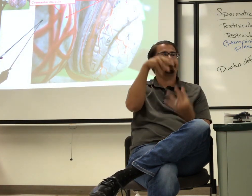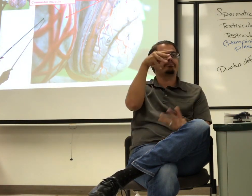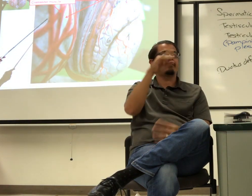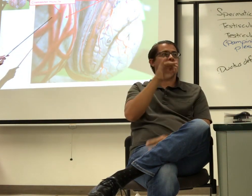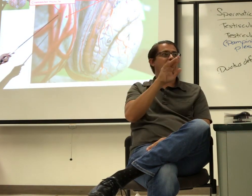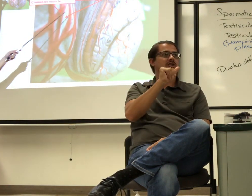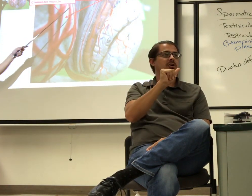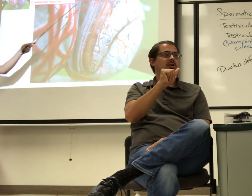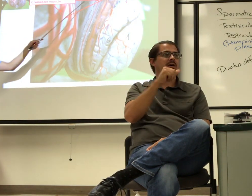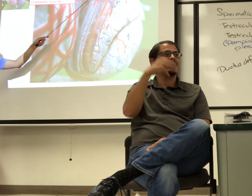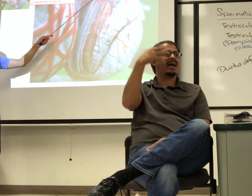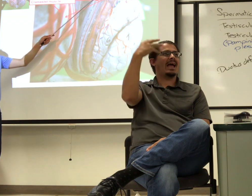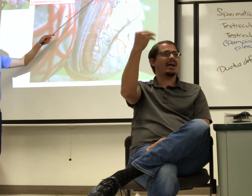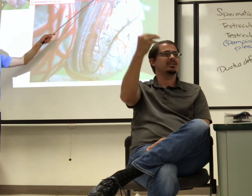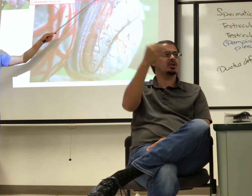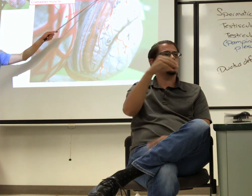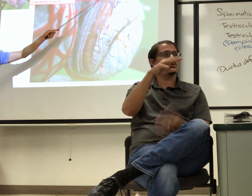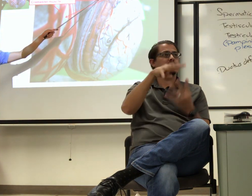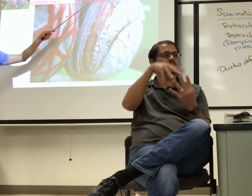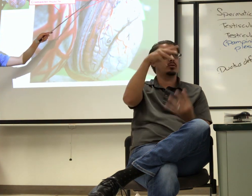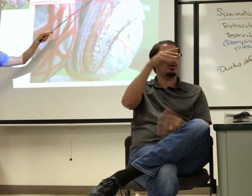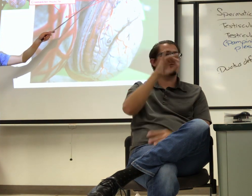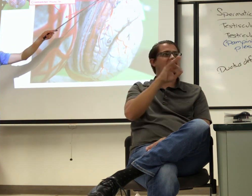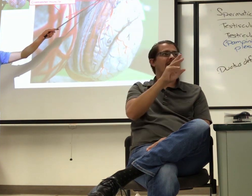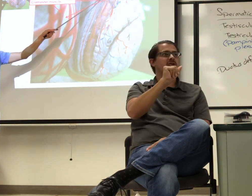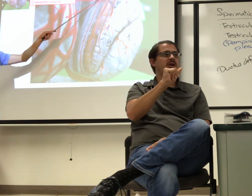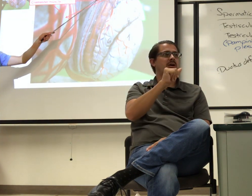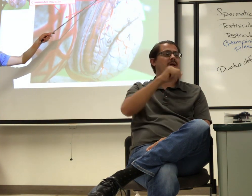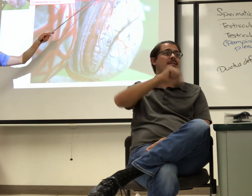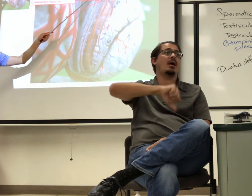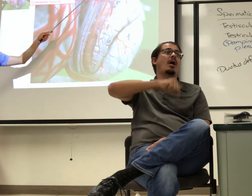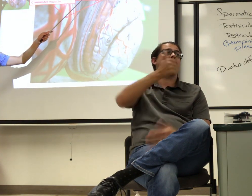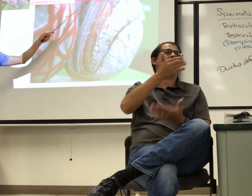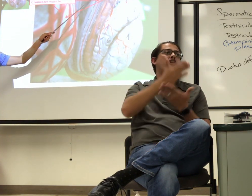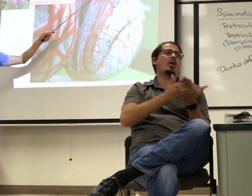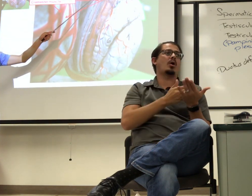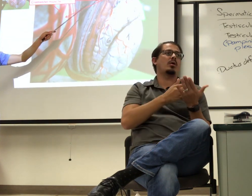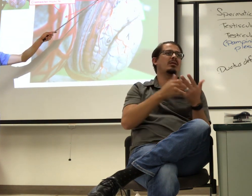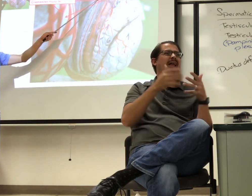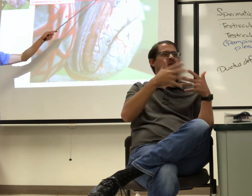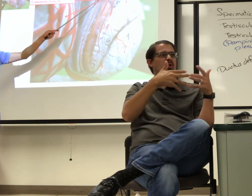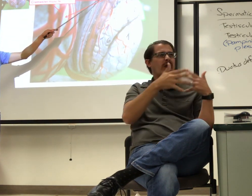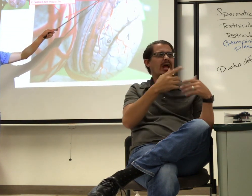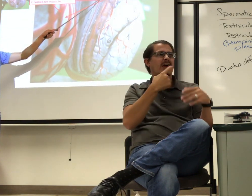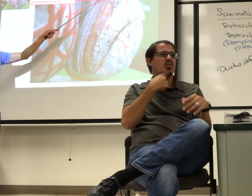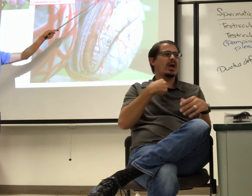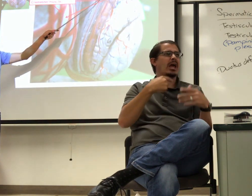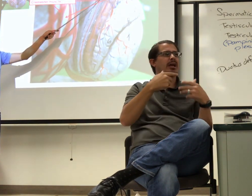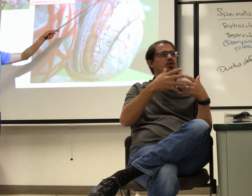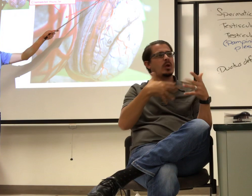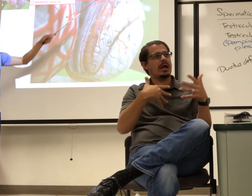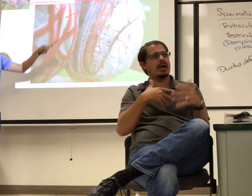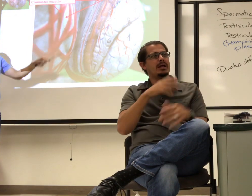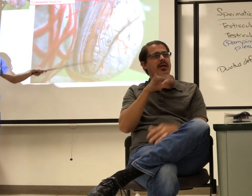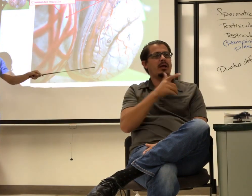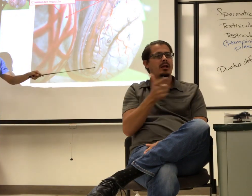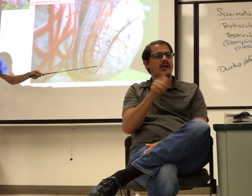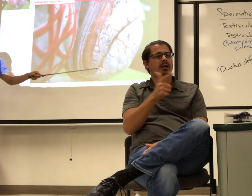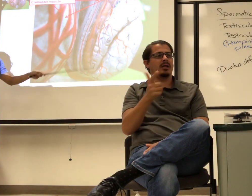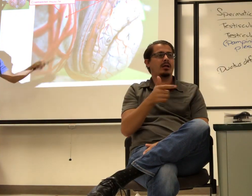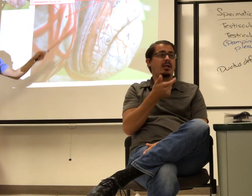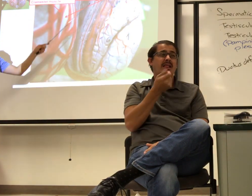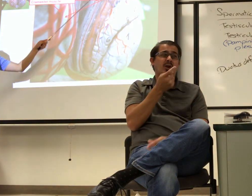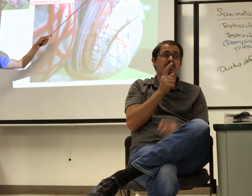fascia. The external spermatic fascia is the other side. They kind of go gray, red, gray. So it's very